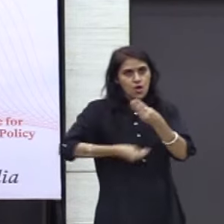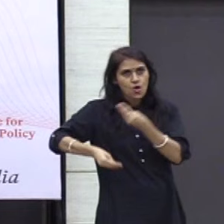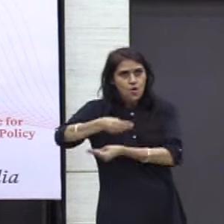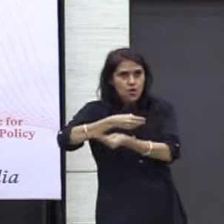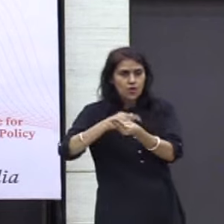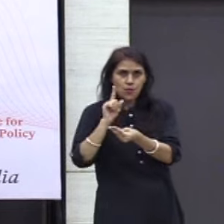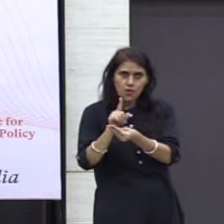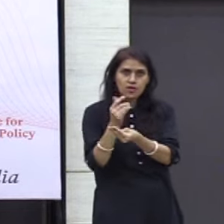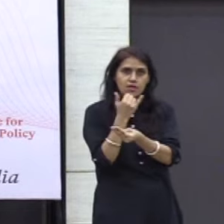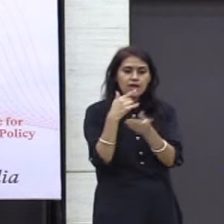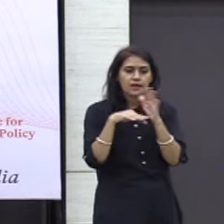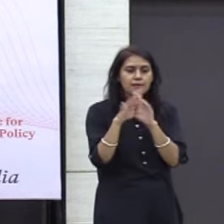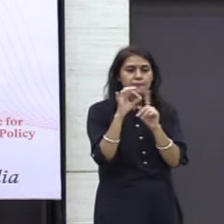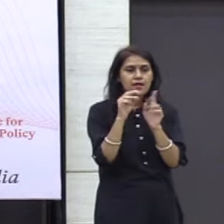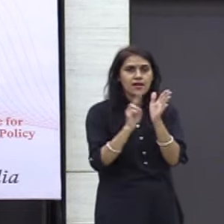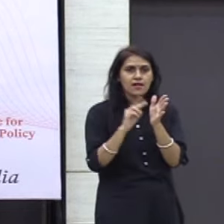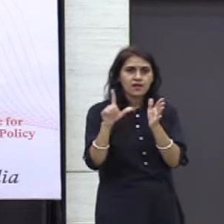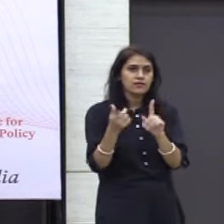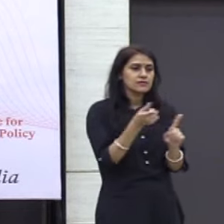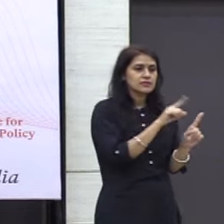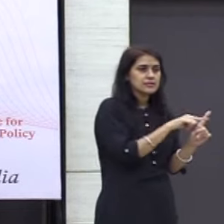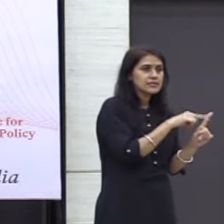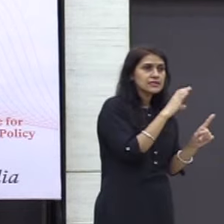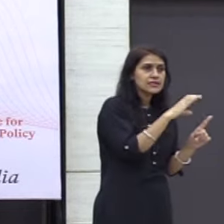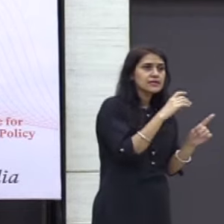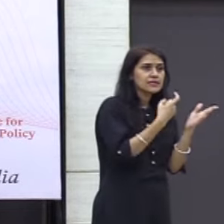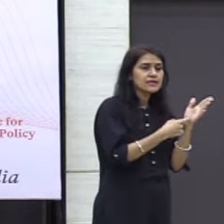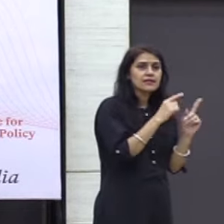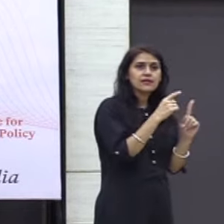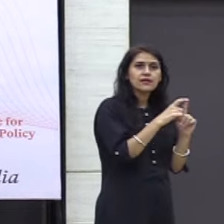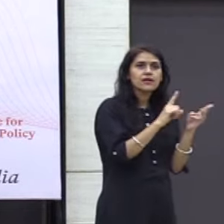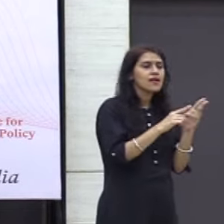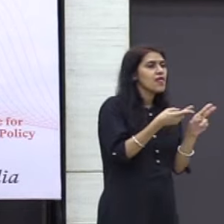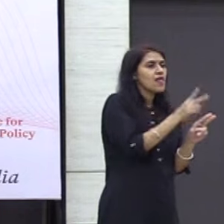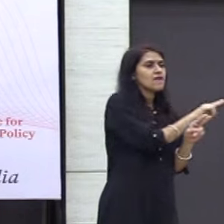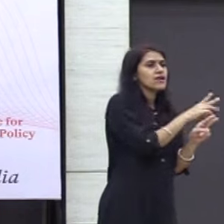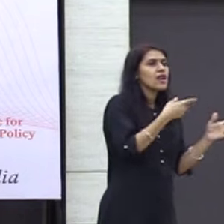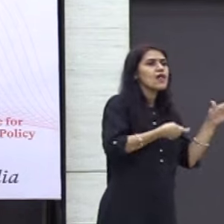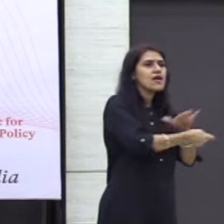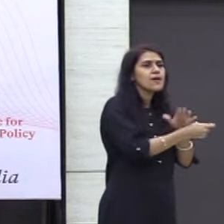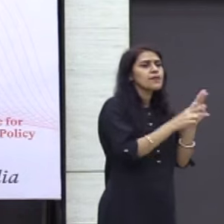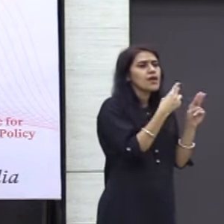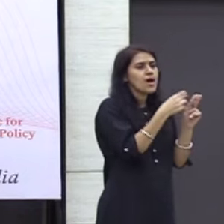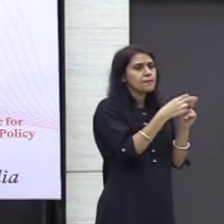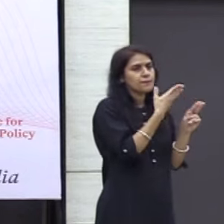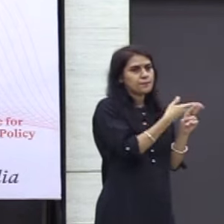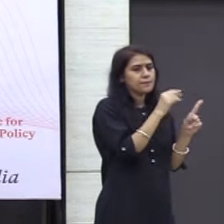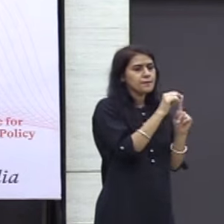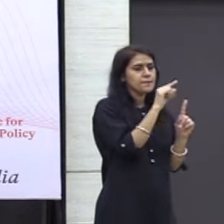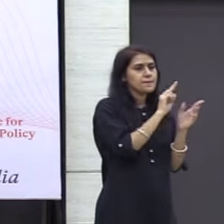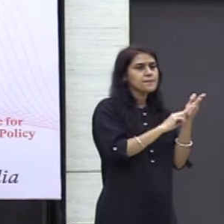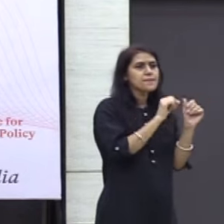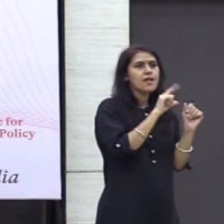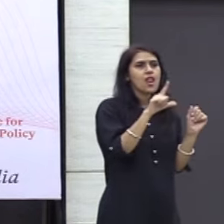Money laundering is an offense under the PMLA. Predicate offense is an offense under any other act. Criminal under the penal code becomes the